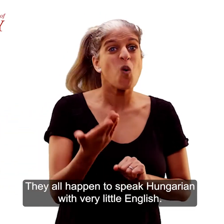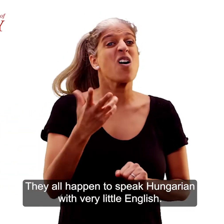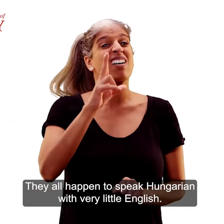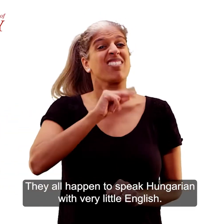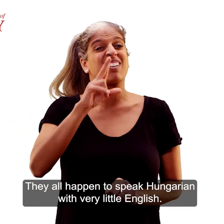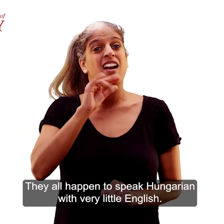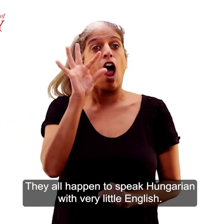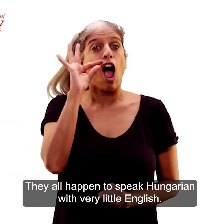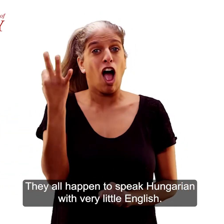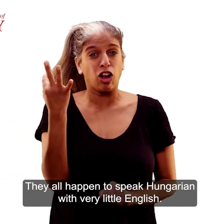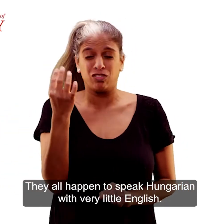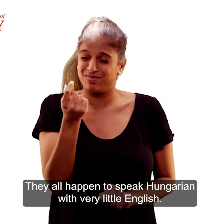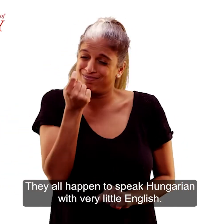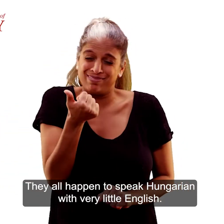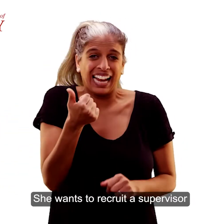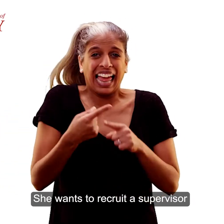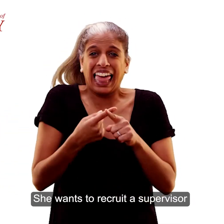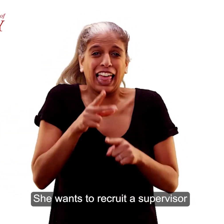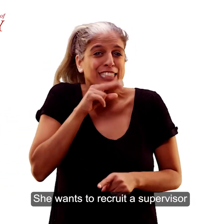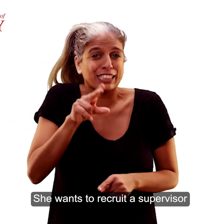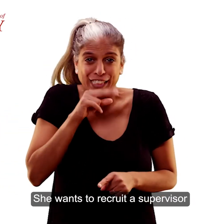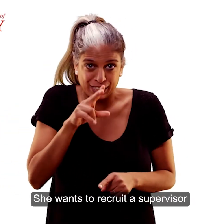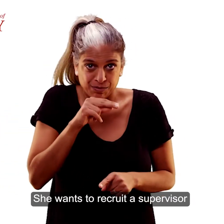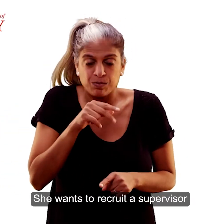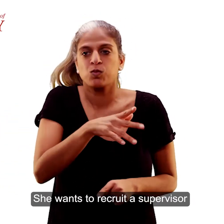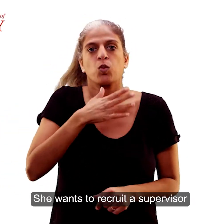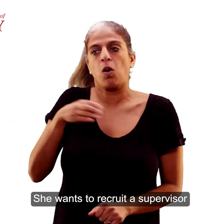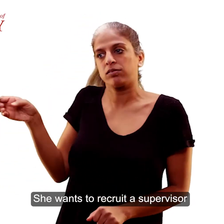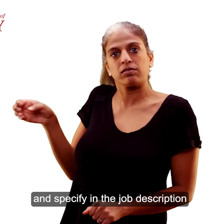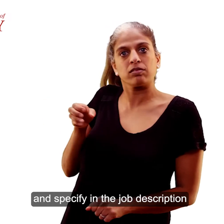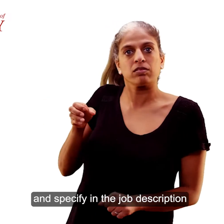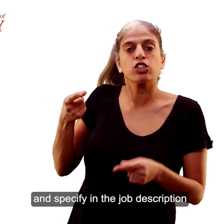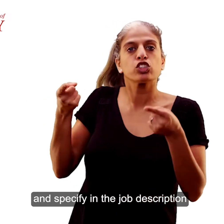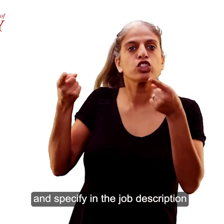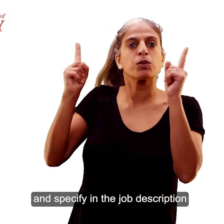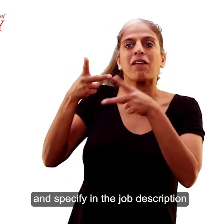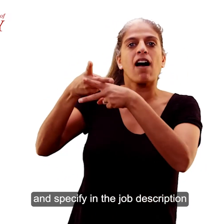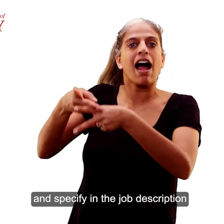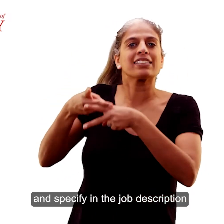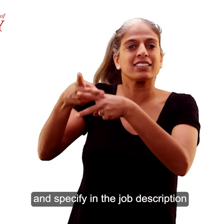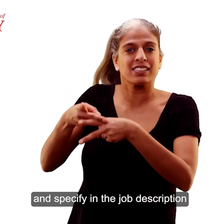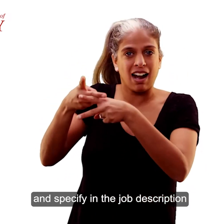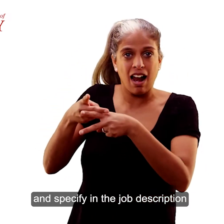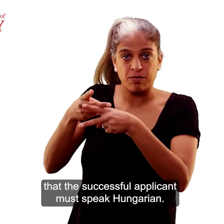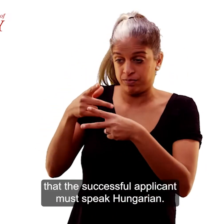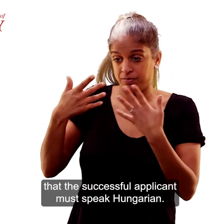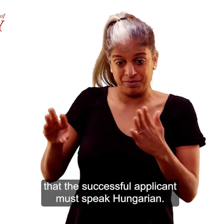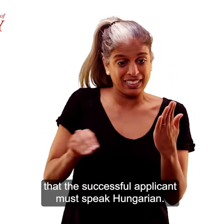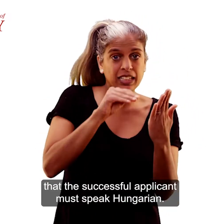very little English. She wants to recruit a supervisor and specify in the job description that the successful